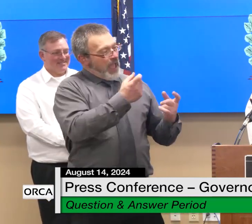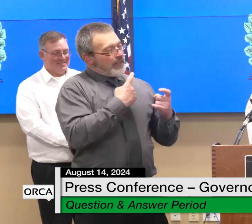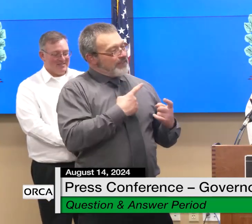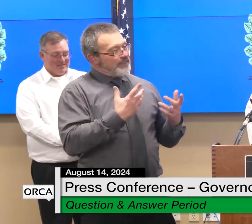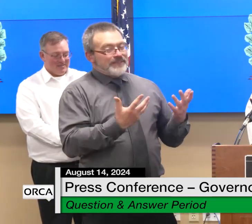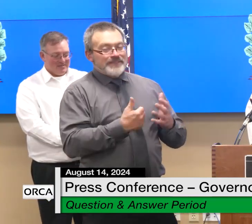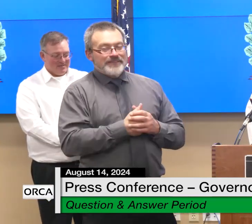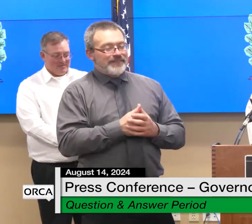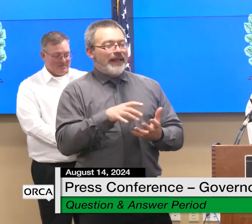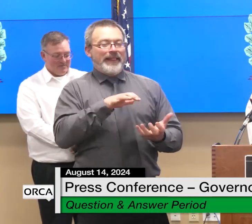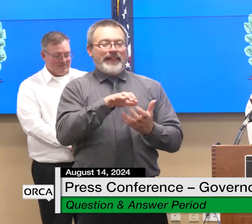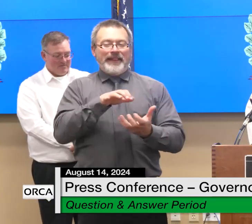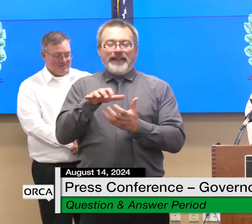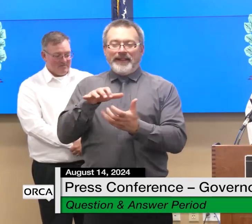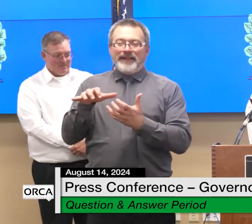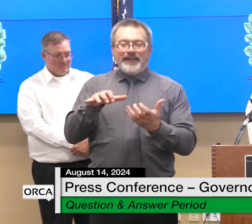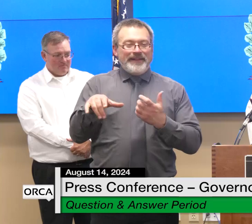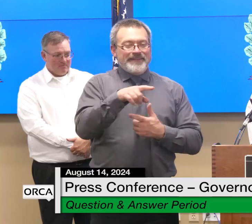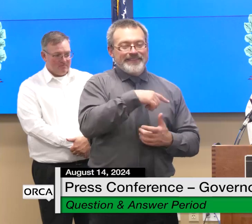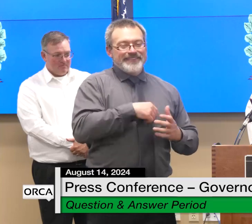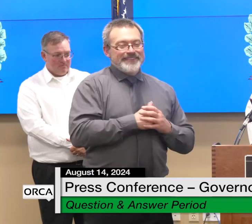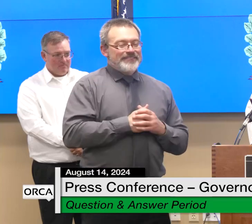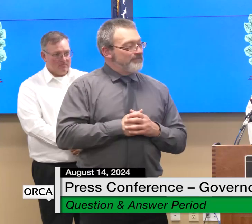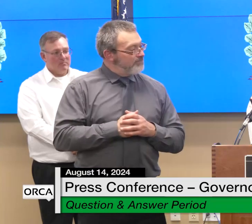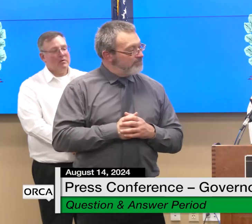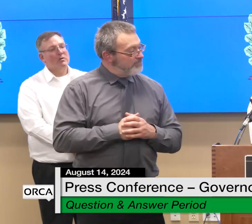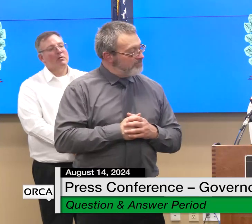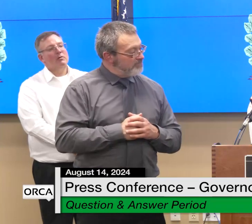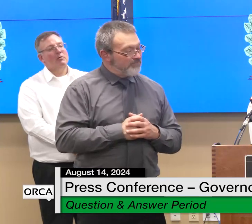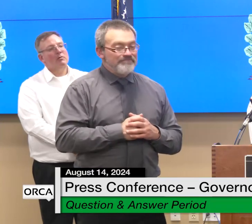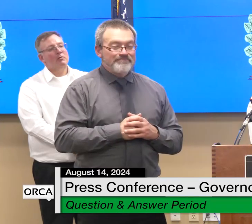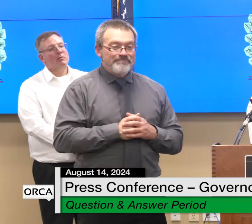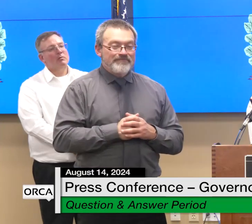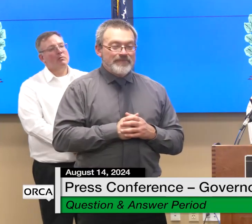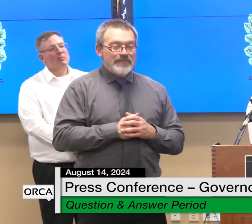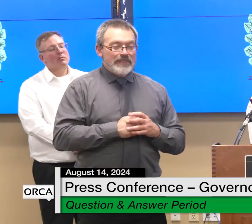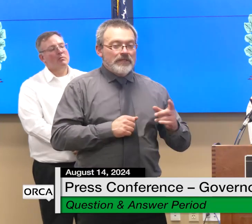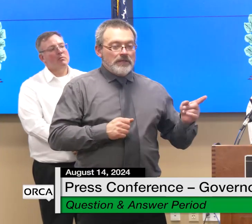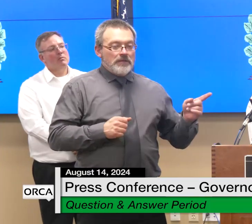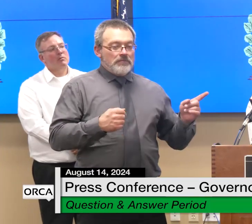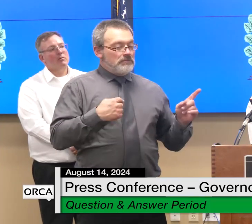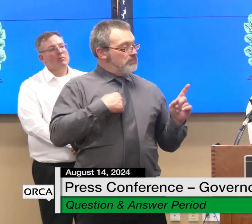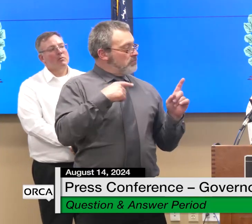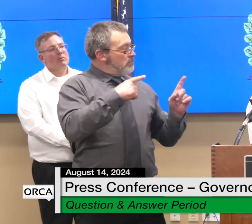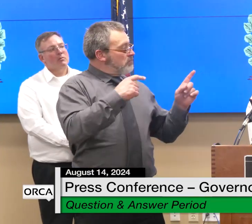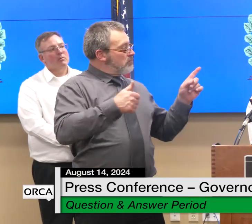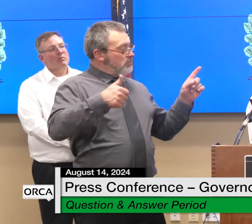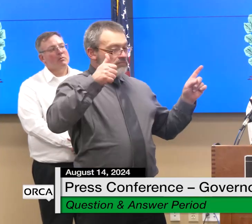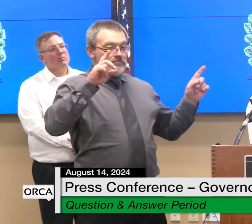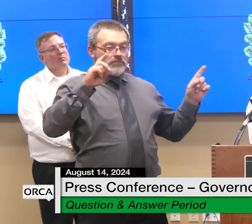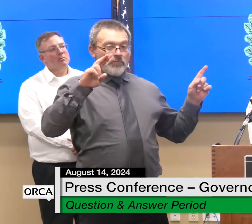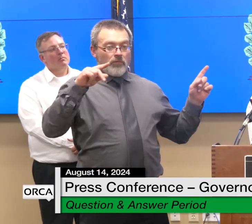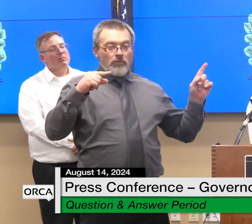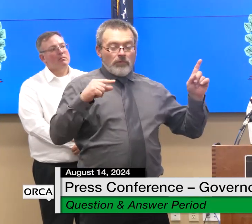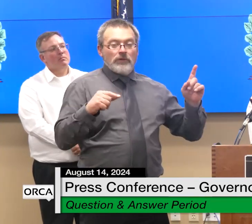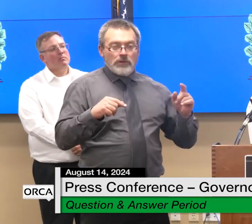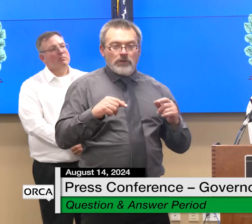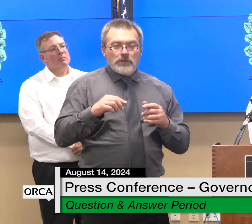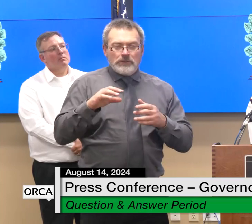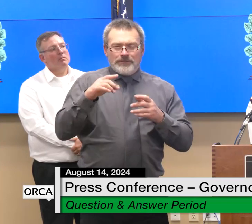Oh, we can hear you now. Go ahead, Lexi. Okay. This is a question, I think, for Doug Farnham. I was just wondering if you could talk about the scale of